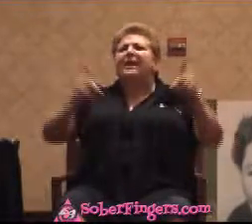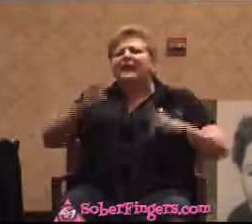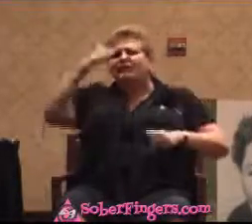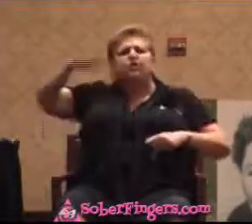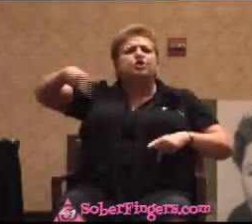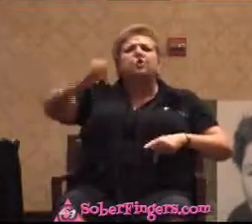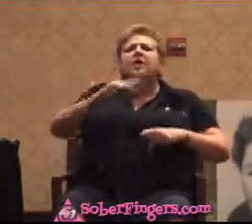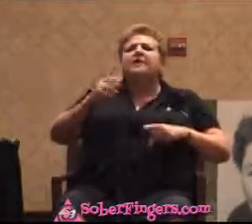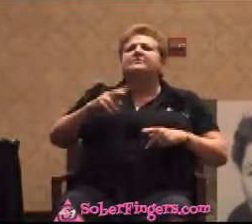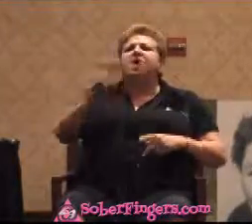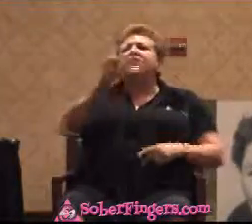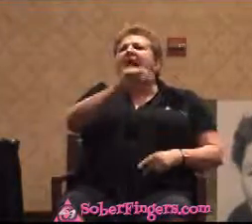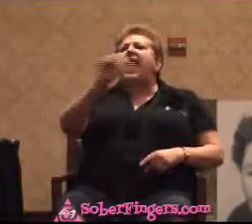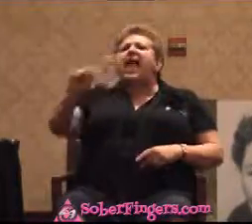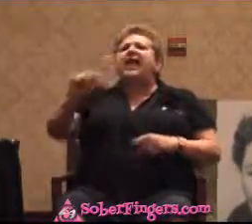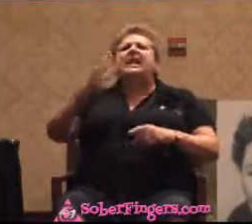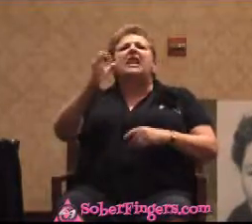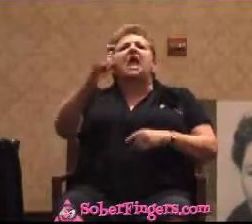said, girl, if you don't plug that jukebox in, we'll kill you.